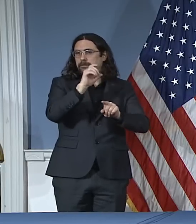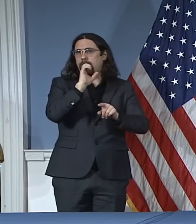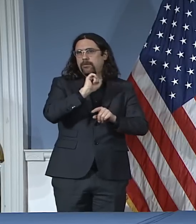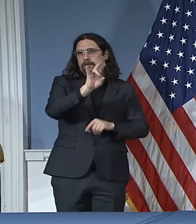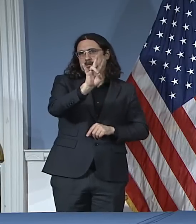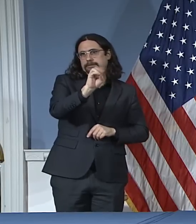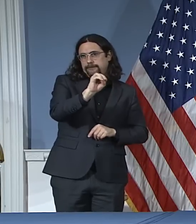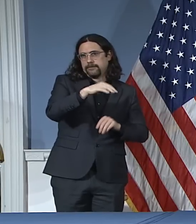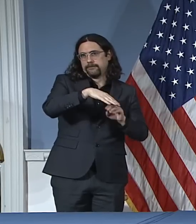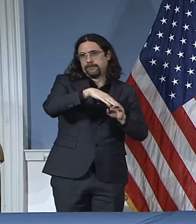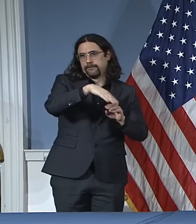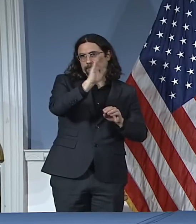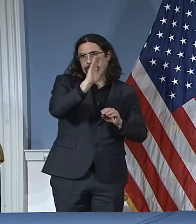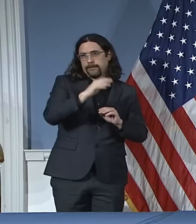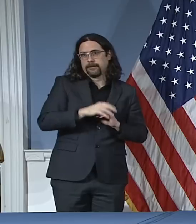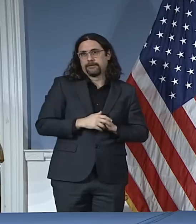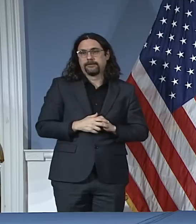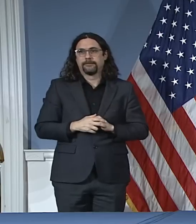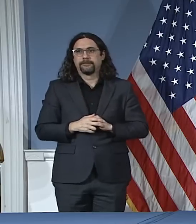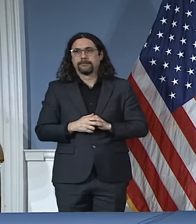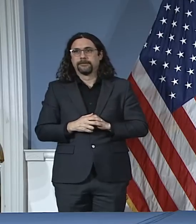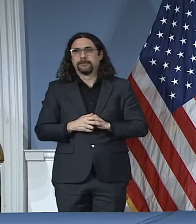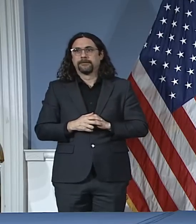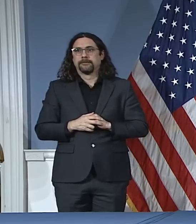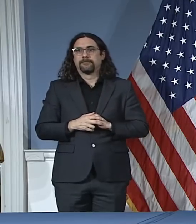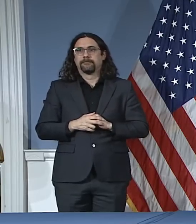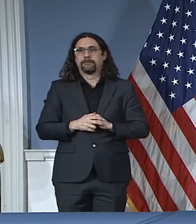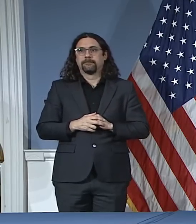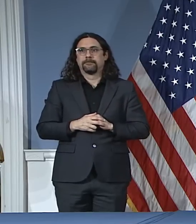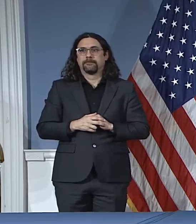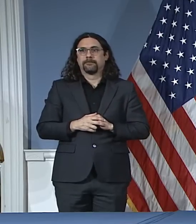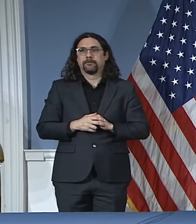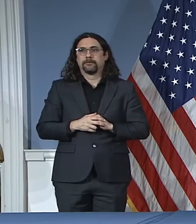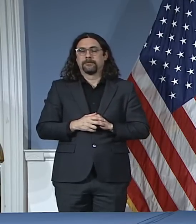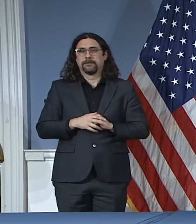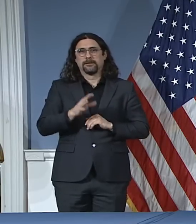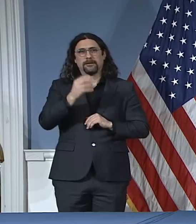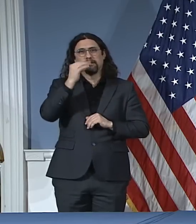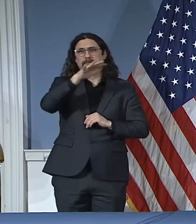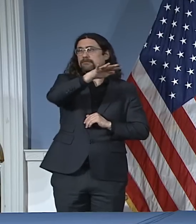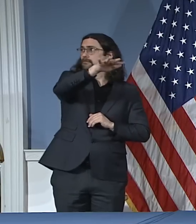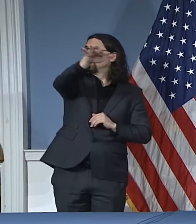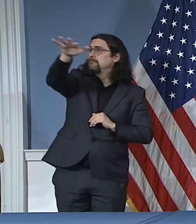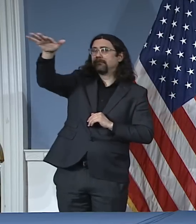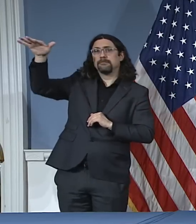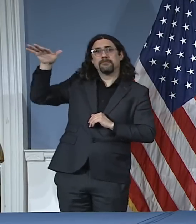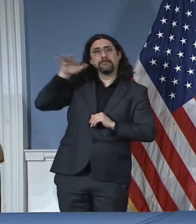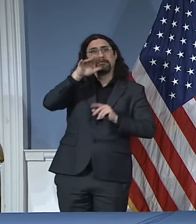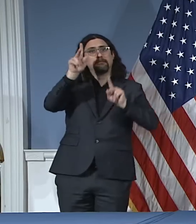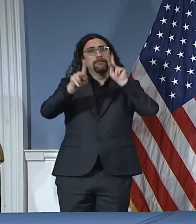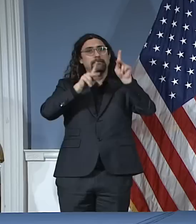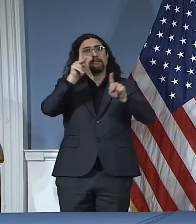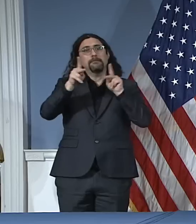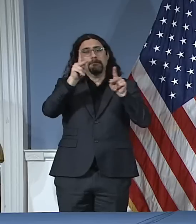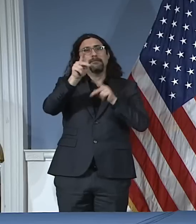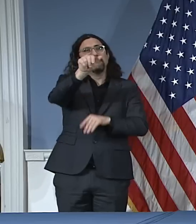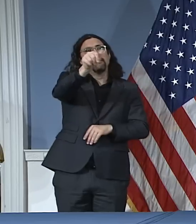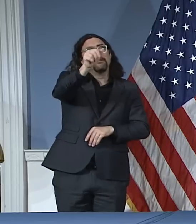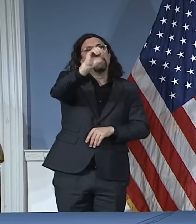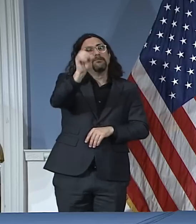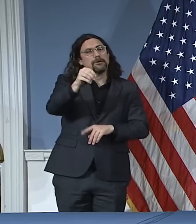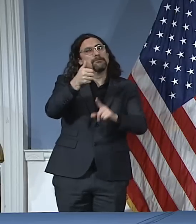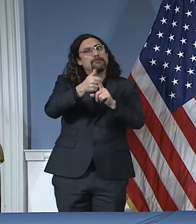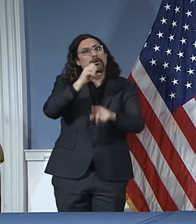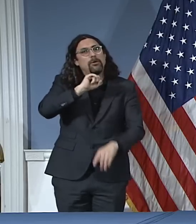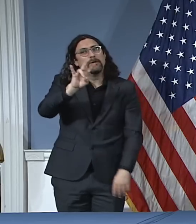the population of New York City. So what we're seeing is the over 70-year-olds